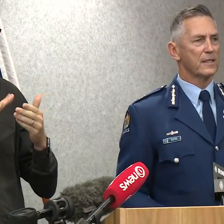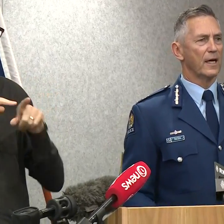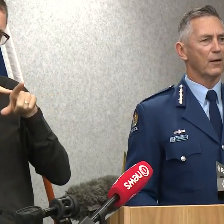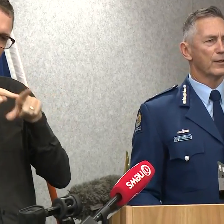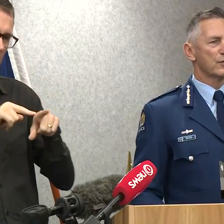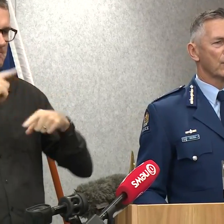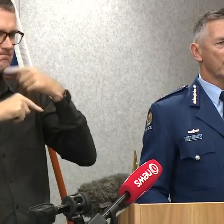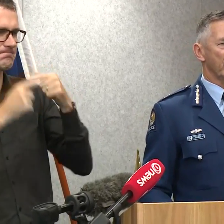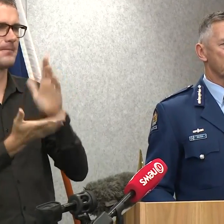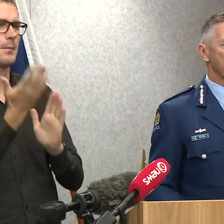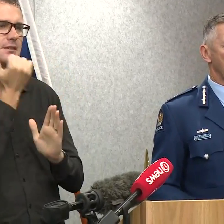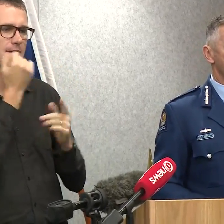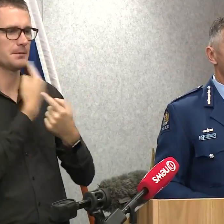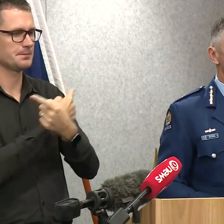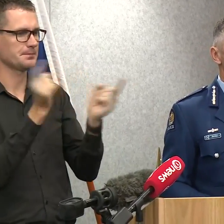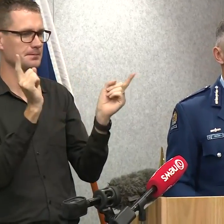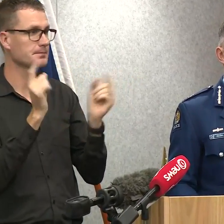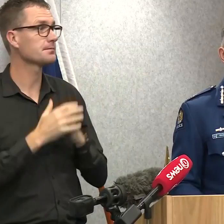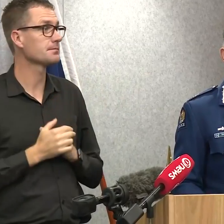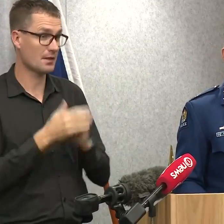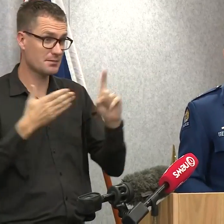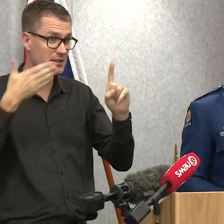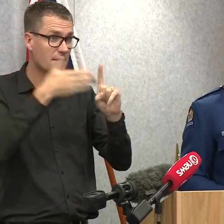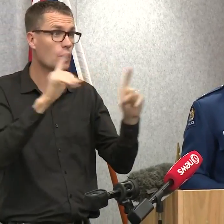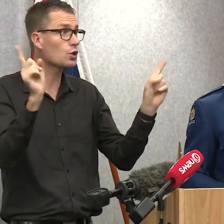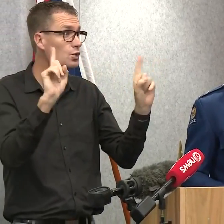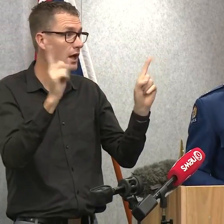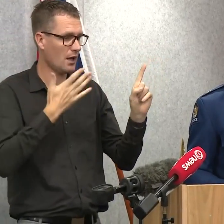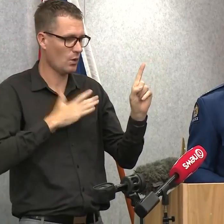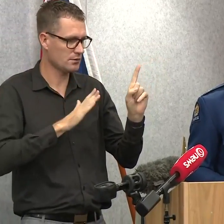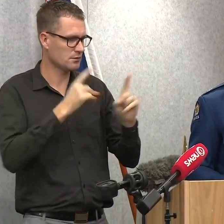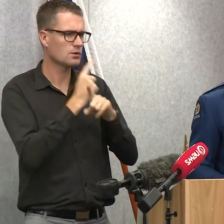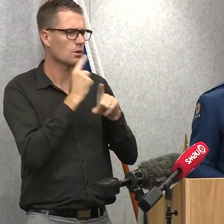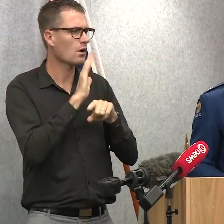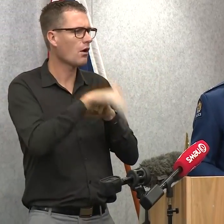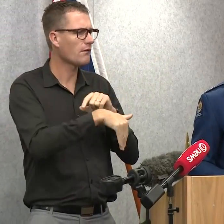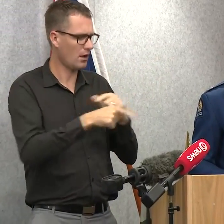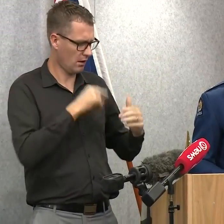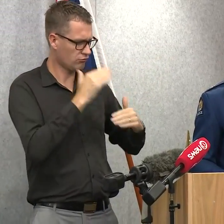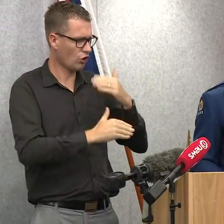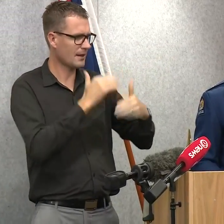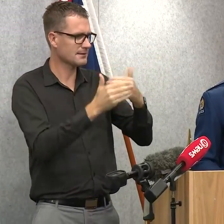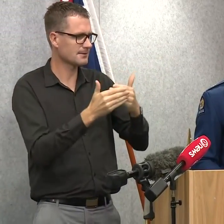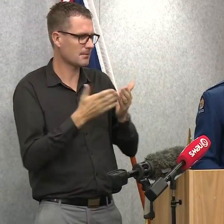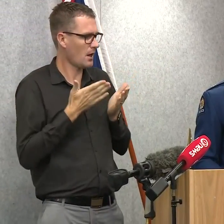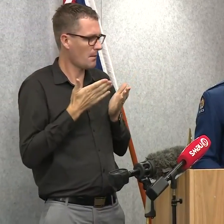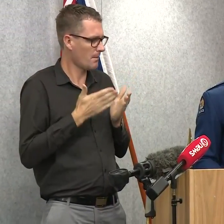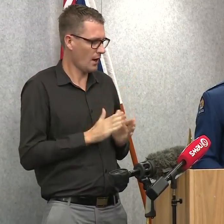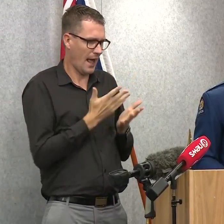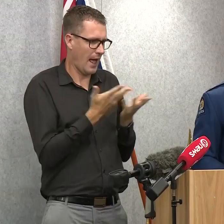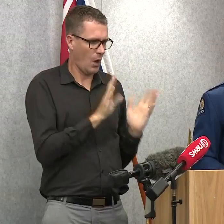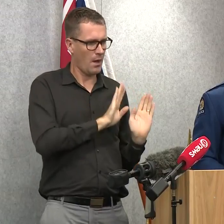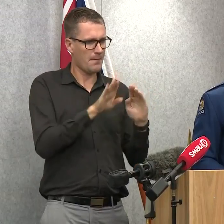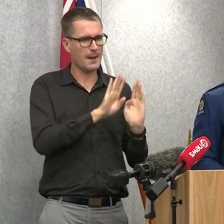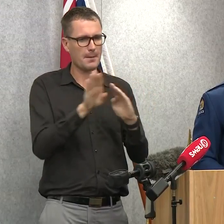Specifically today, I want to talk about the process to reunite the victims with their loved ones. This